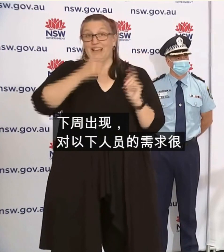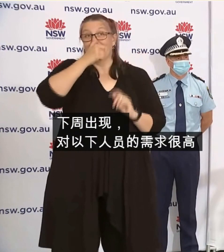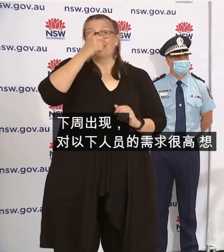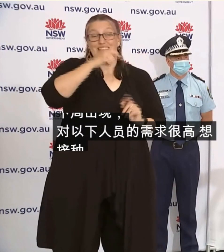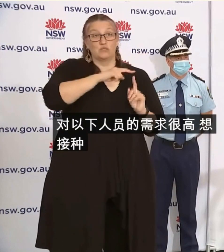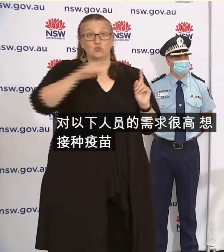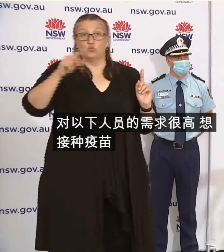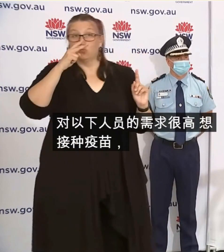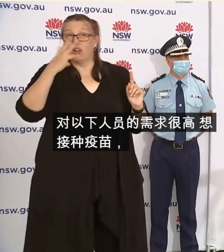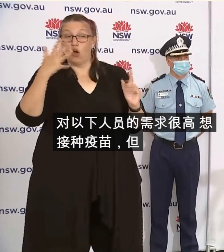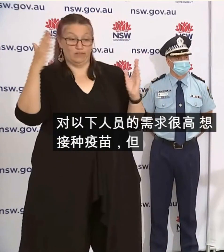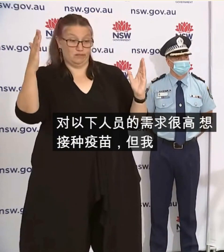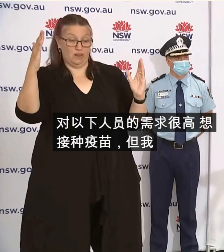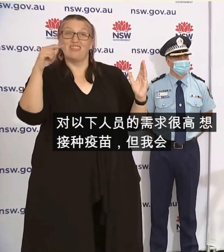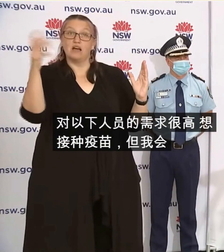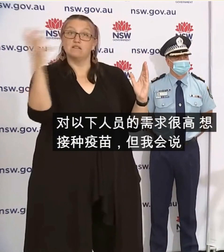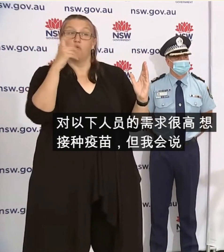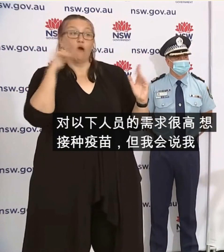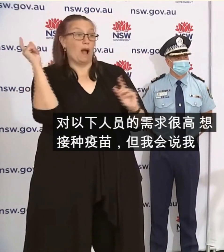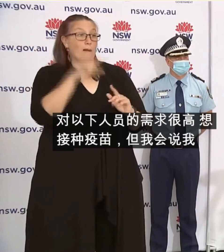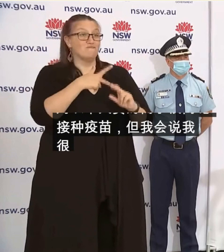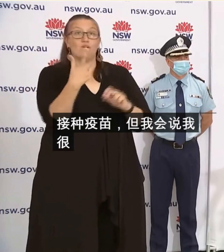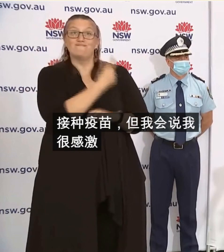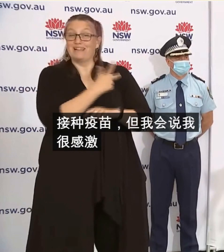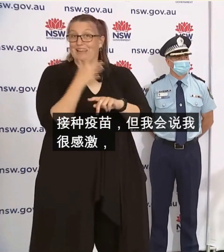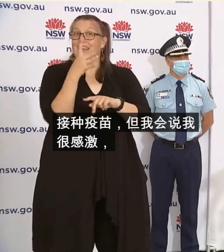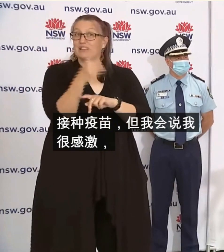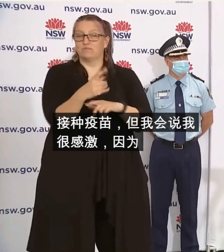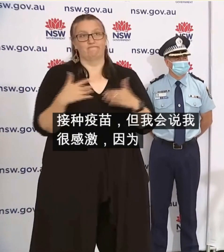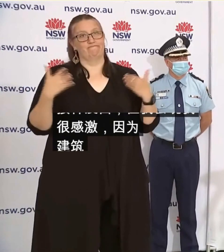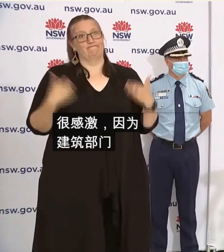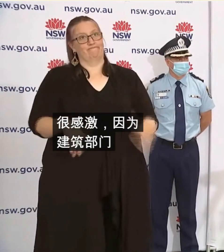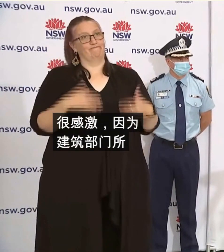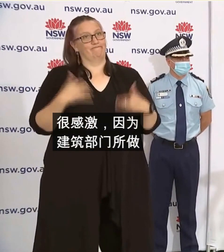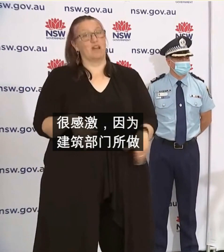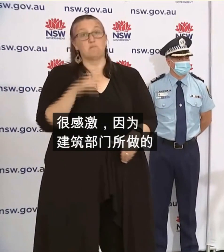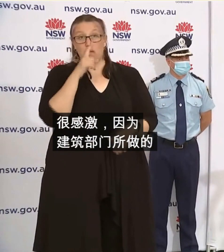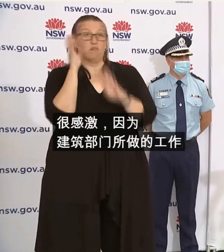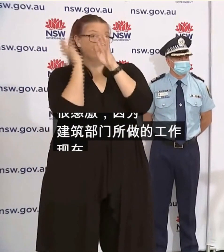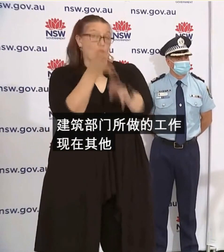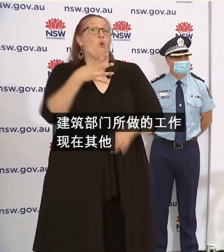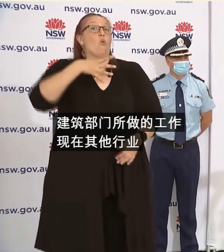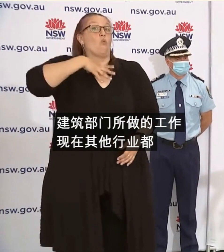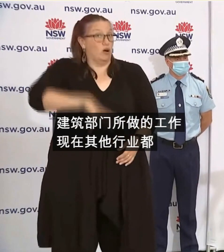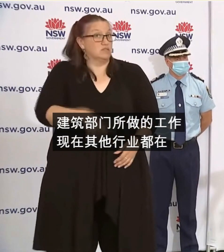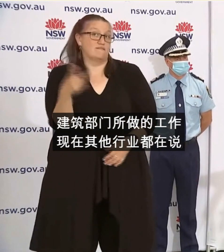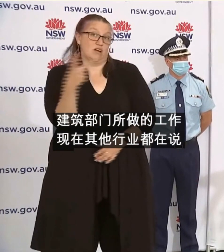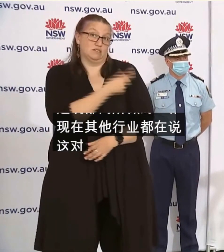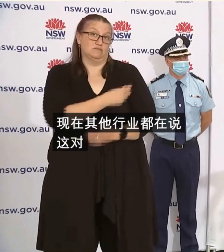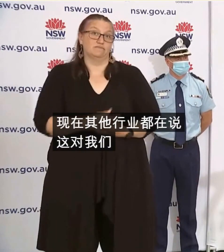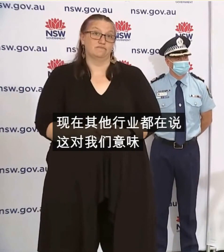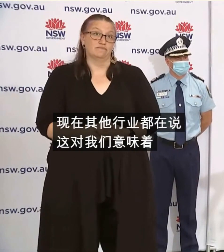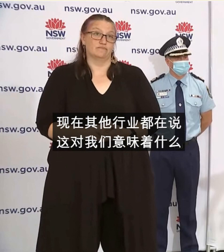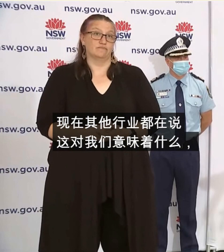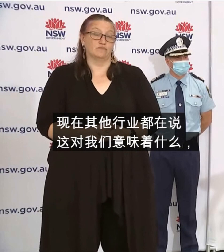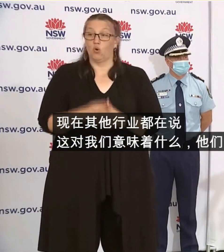demand for people who want to get vaccinated. But I will say this, that I appreciate, because of the work that was done with the construction sector, that other industries are now saying, well,